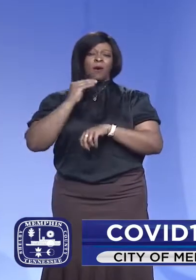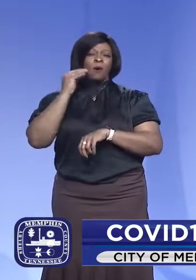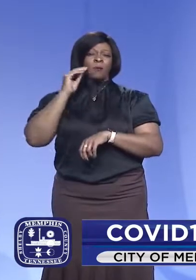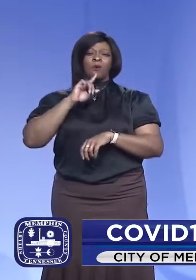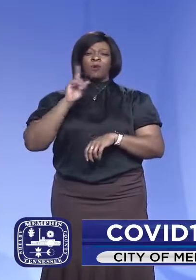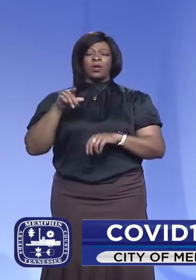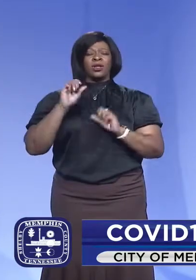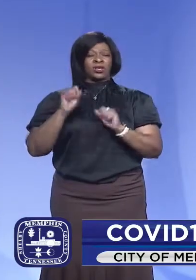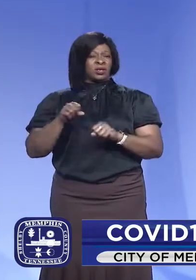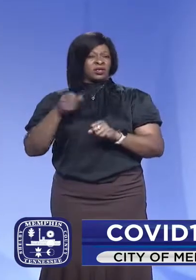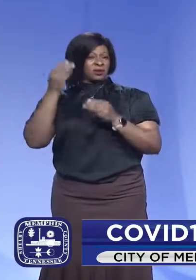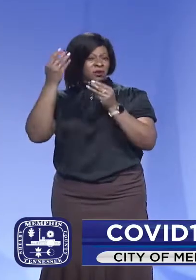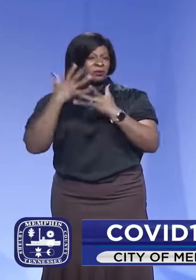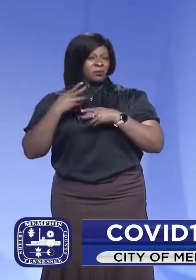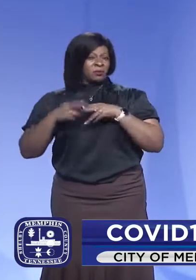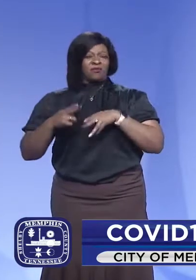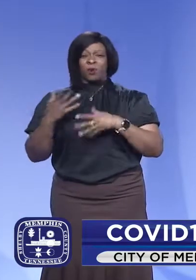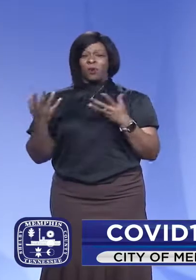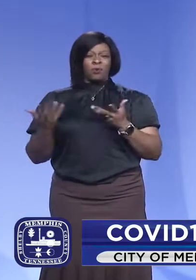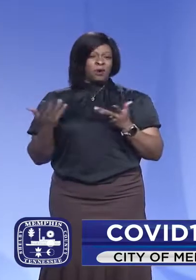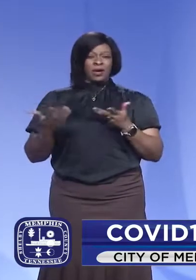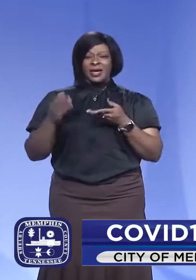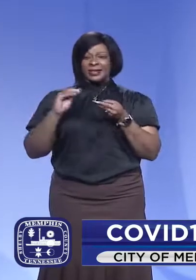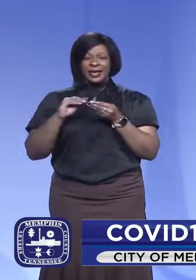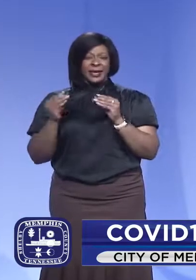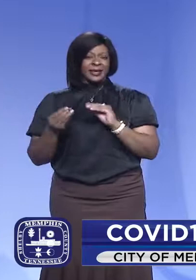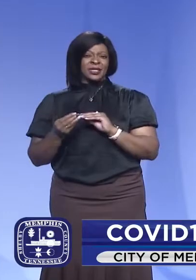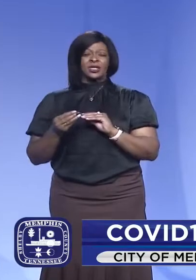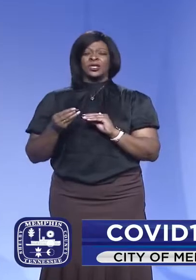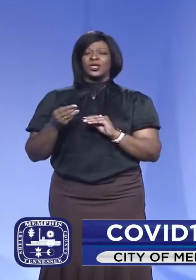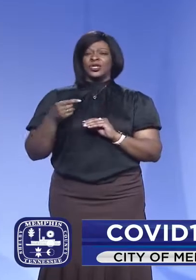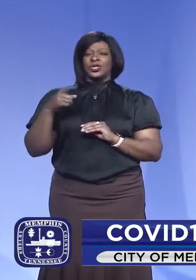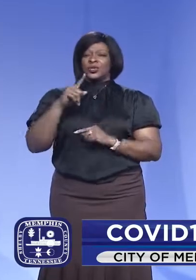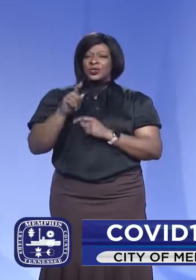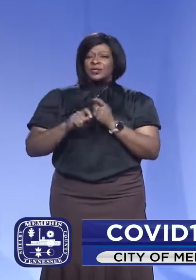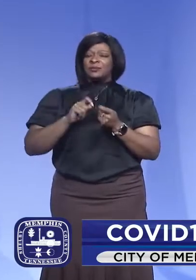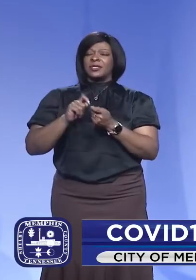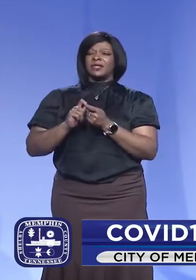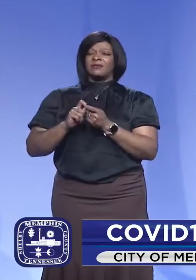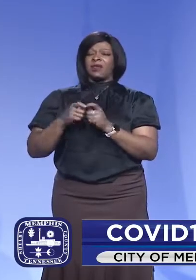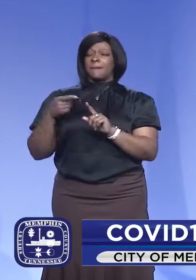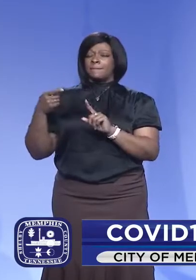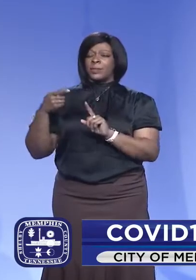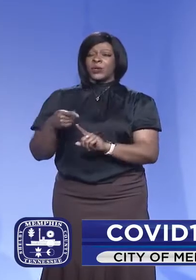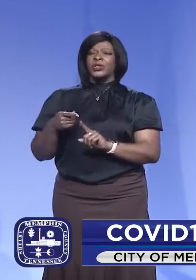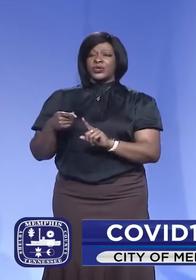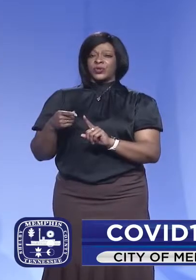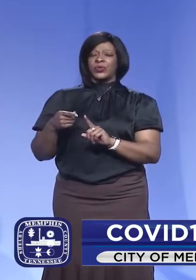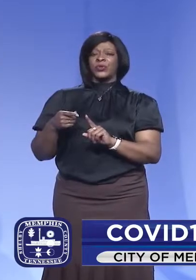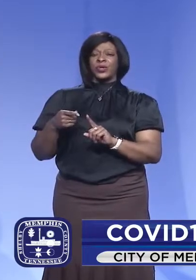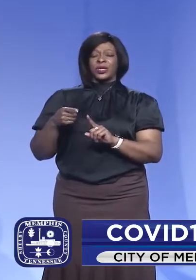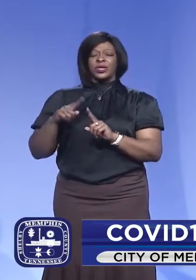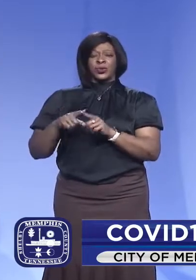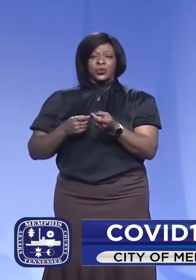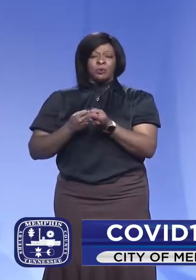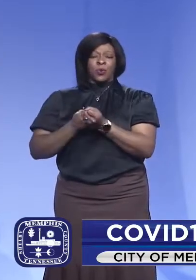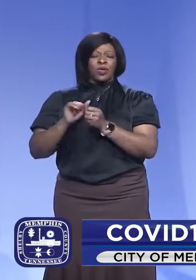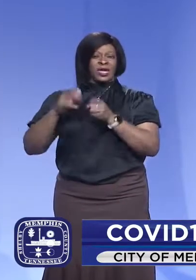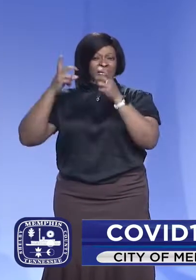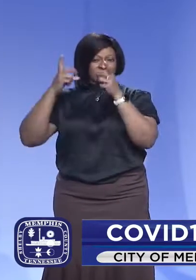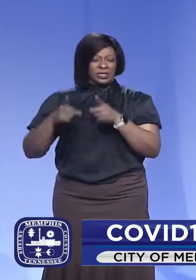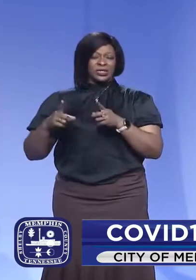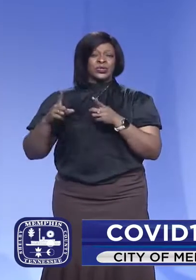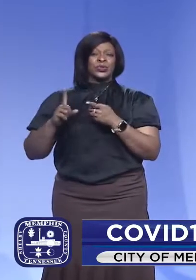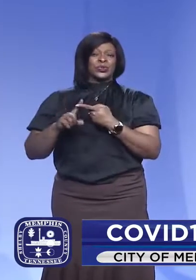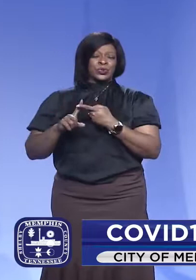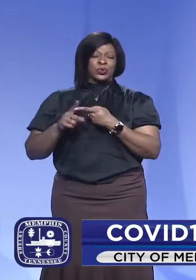wondering if you could talk to us briefly about what data you would specifically point to as supporting the decision to